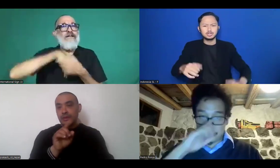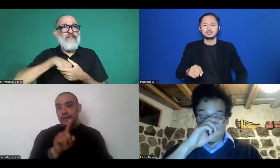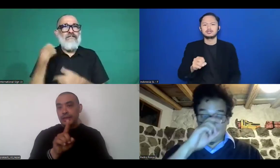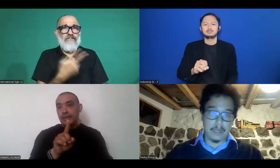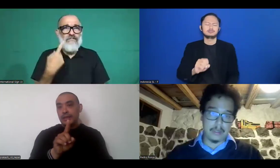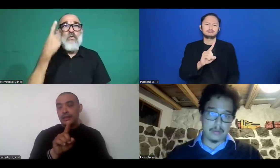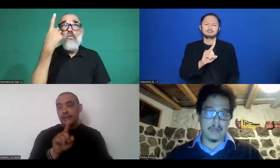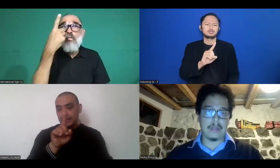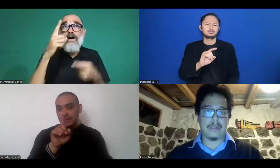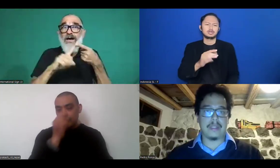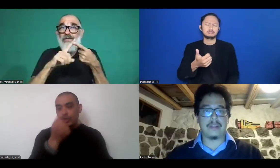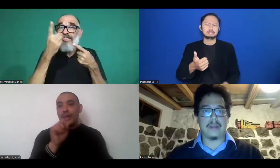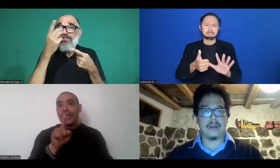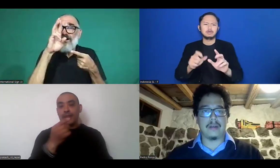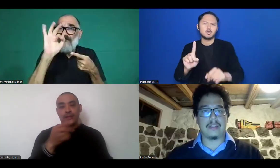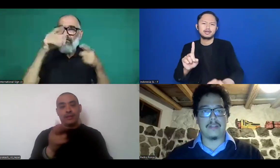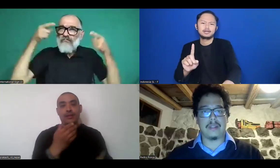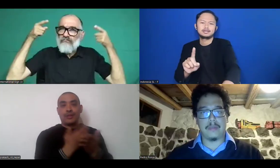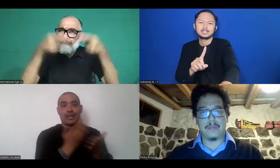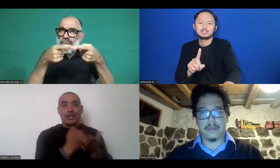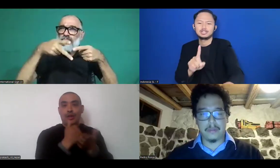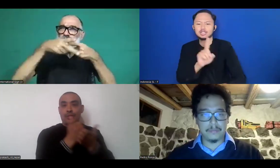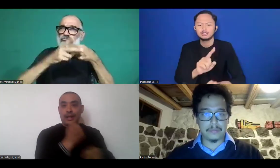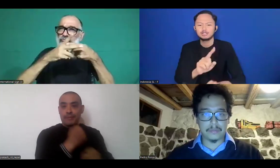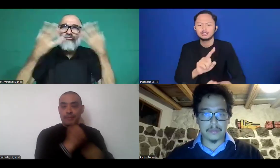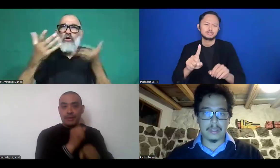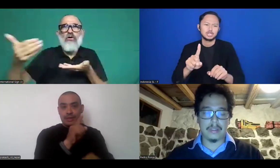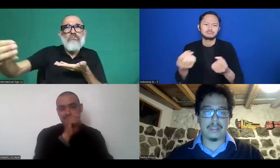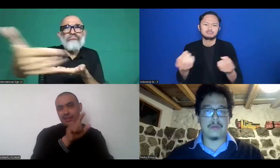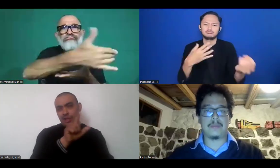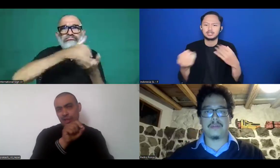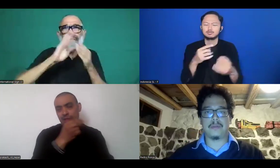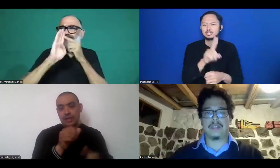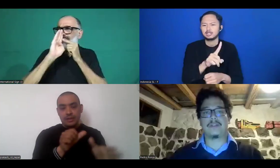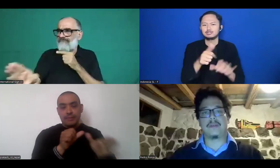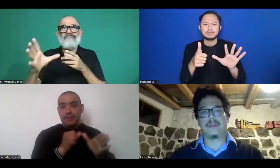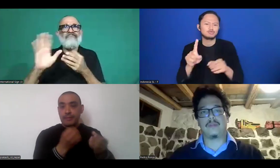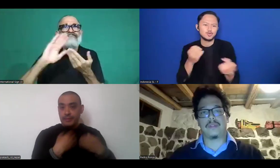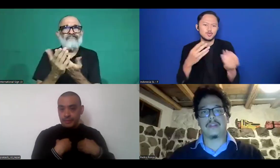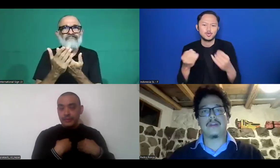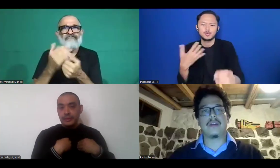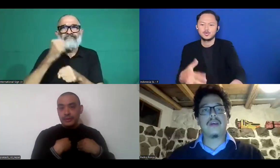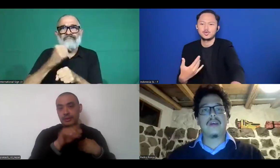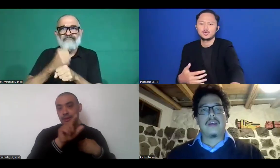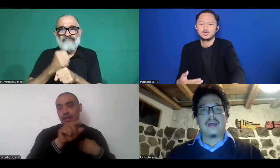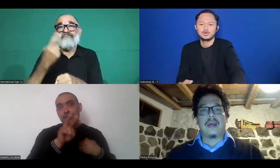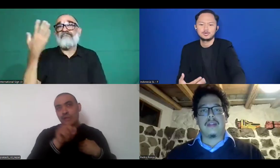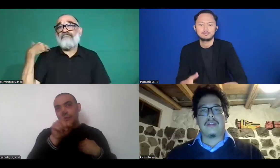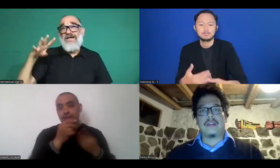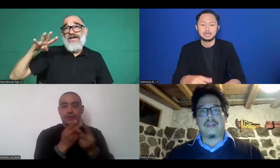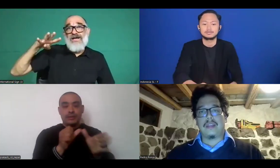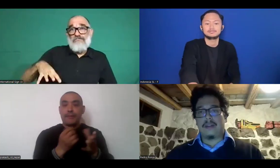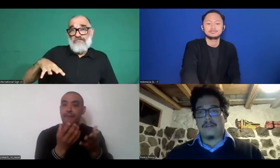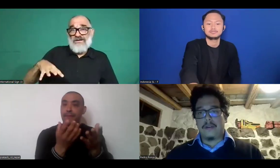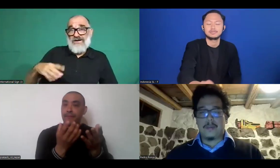grantees, of which 117 responded. That is a response rate of 72%.